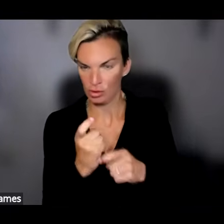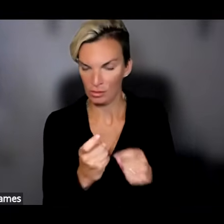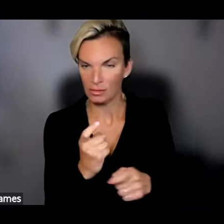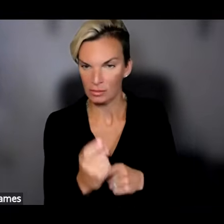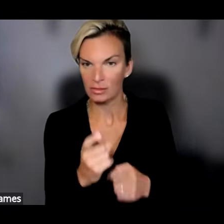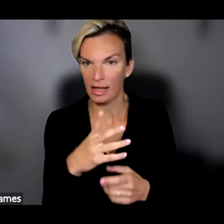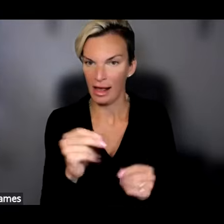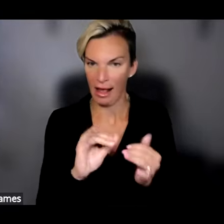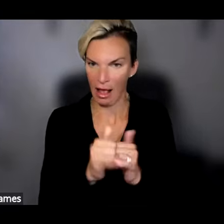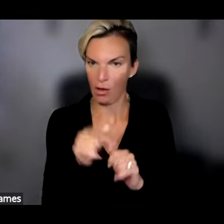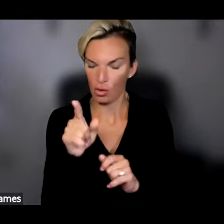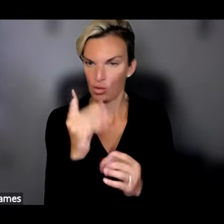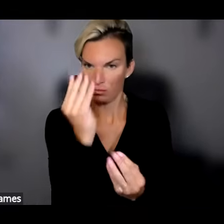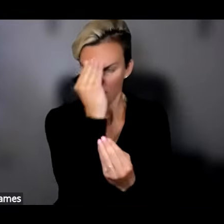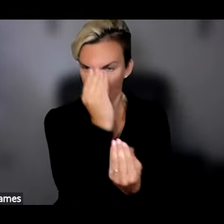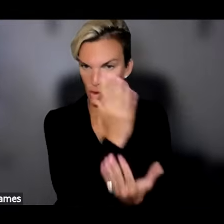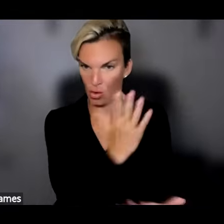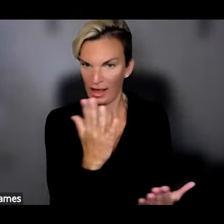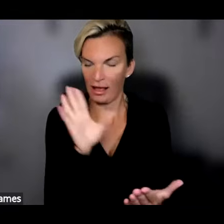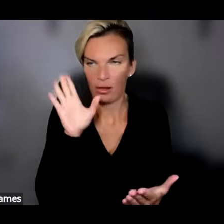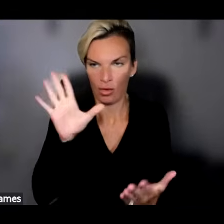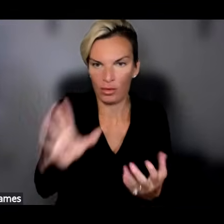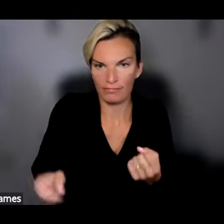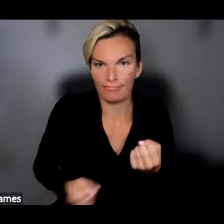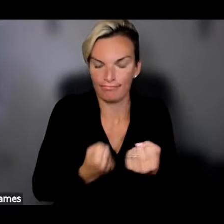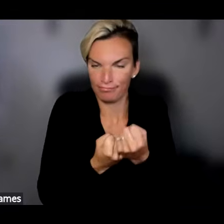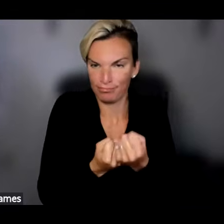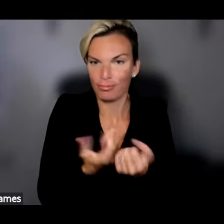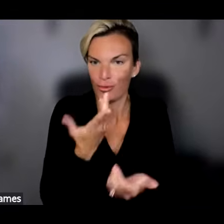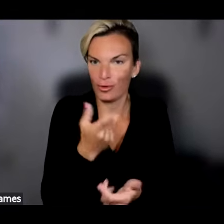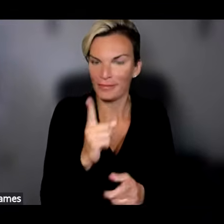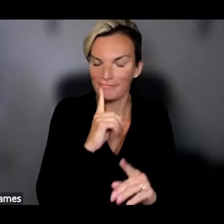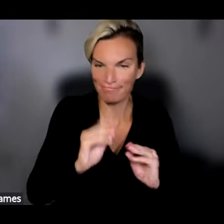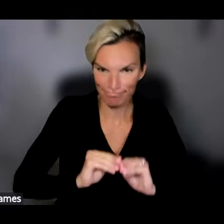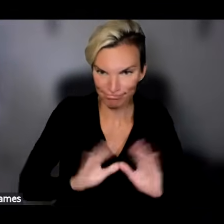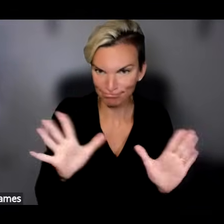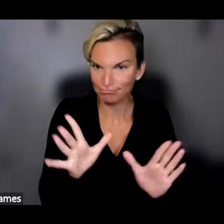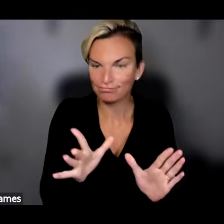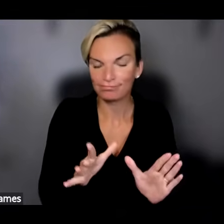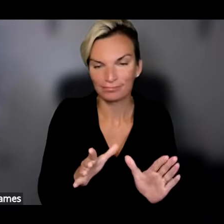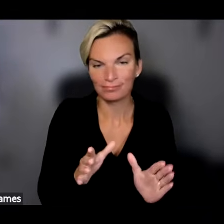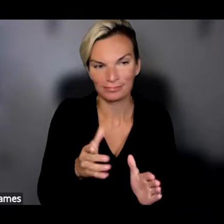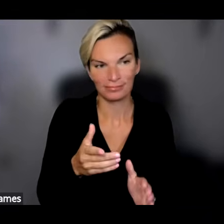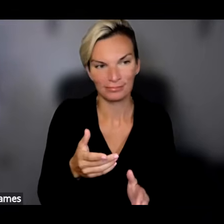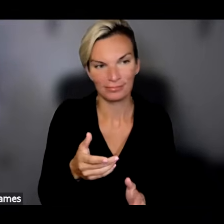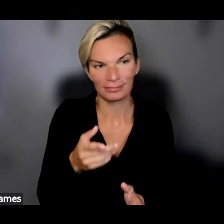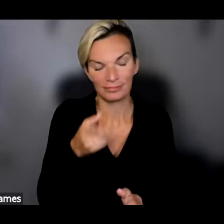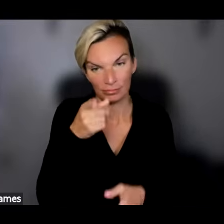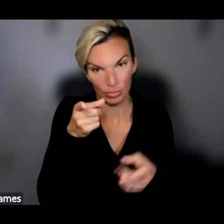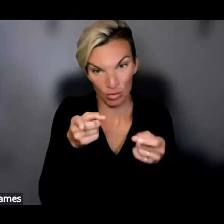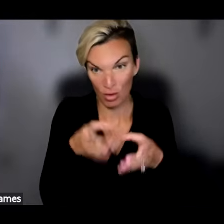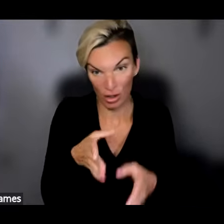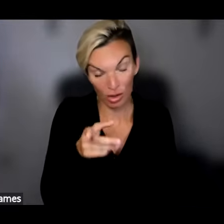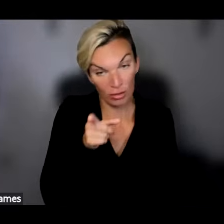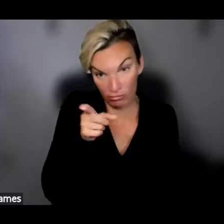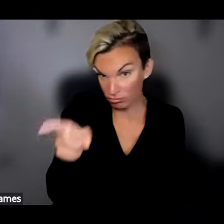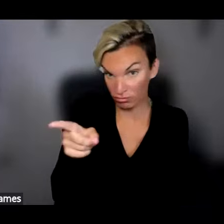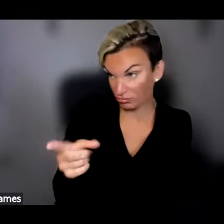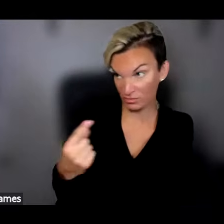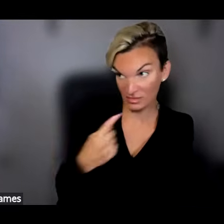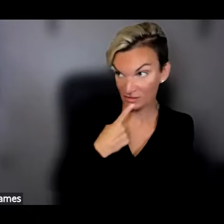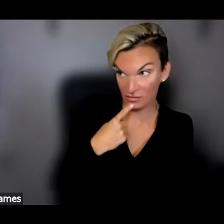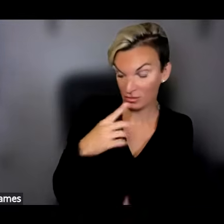communications, that's fine, and that clarifies that is something that the director suggested, and we'd agree with